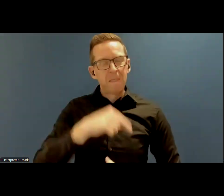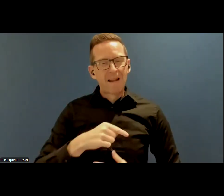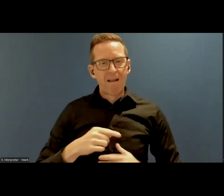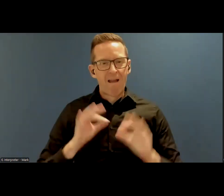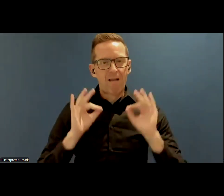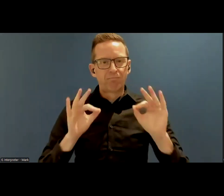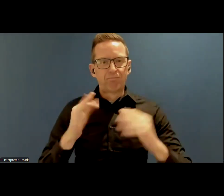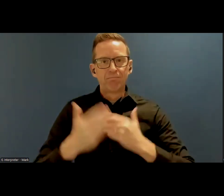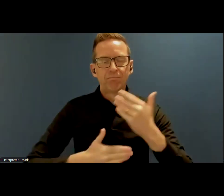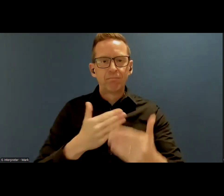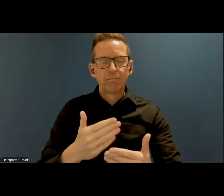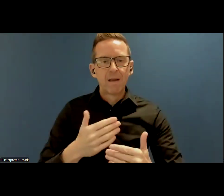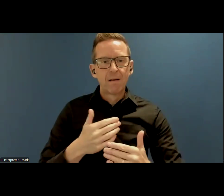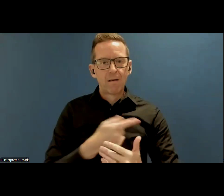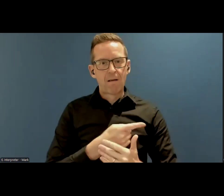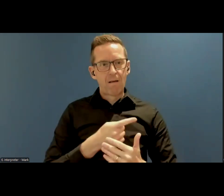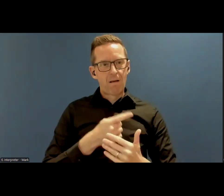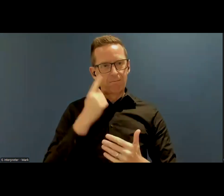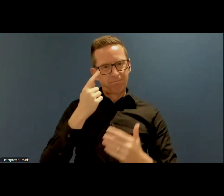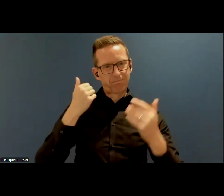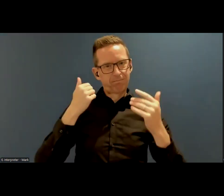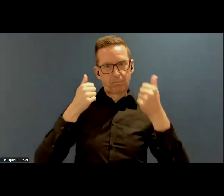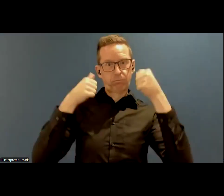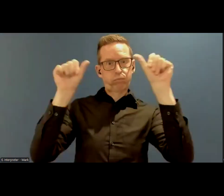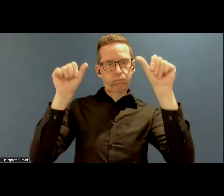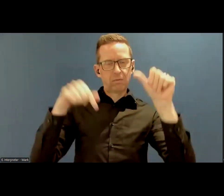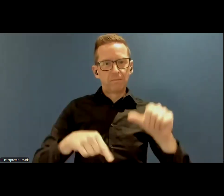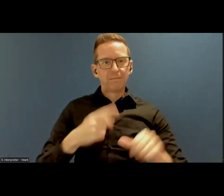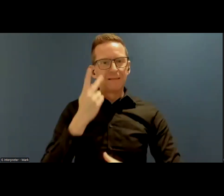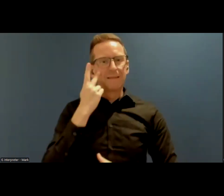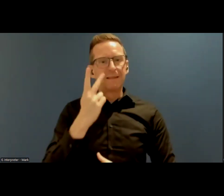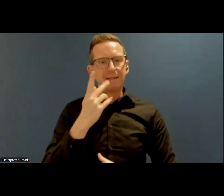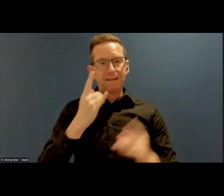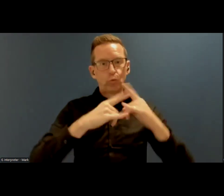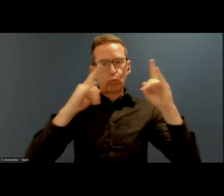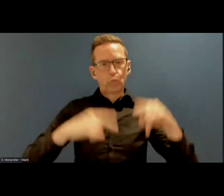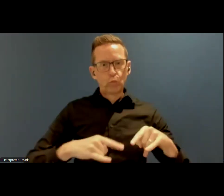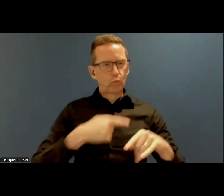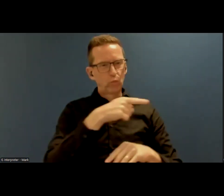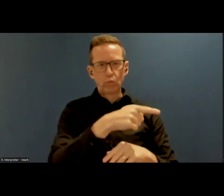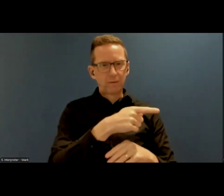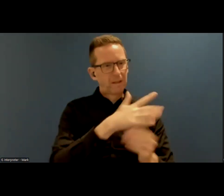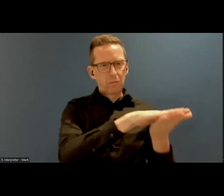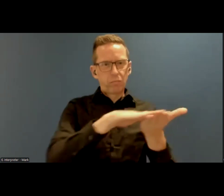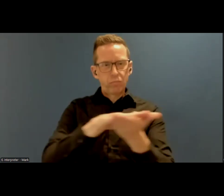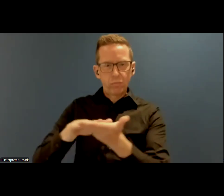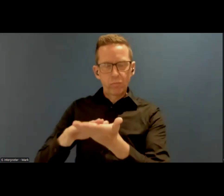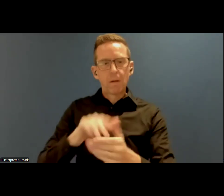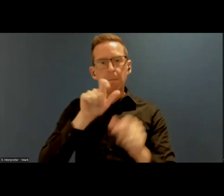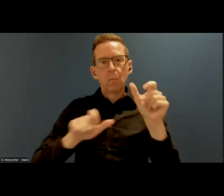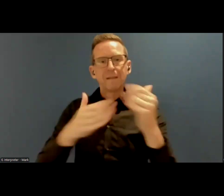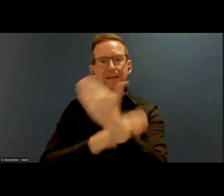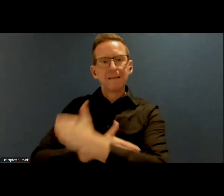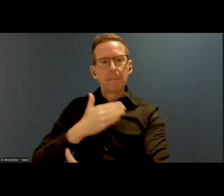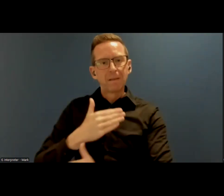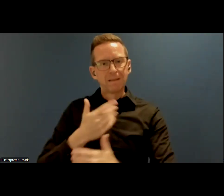of what we are discussing today, and that is the desocialization of persons with disabilities. Thank you very much,